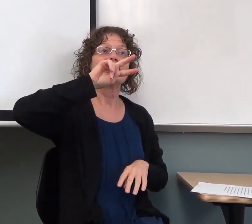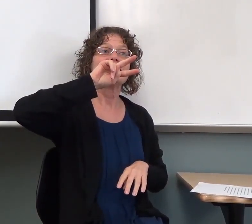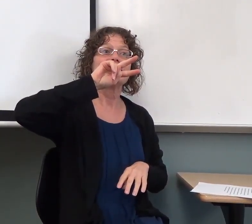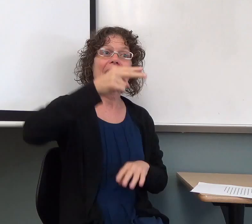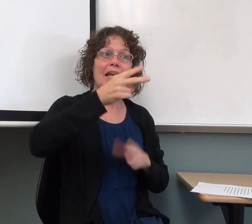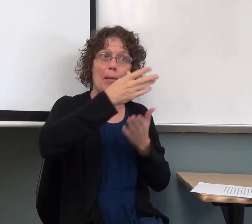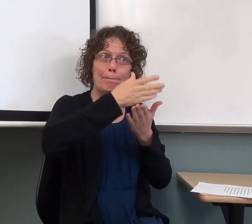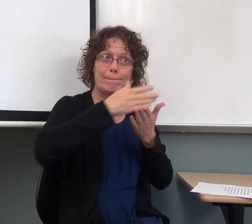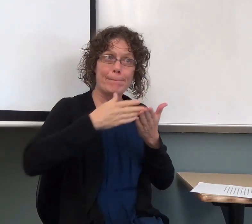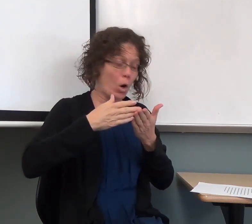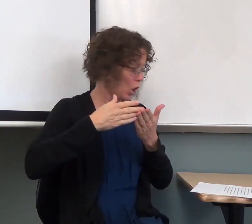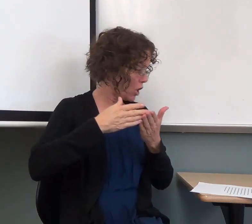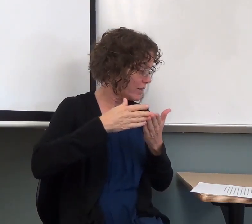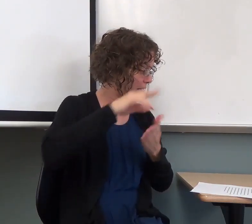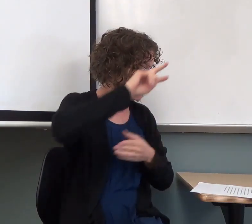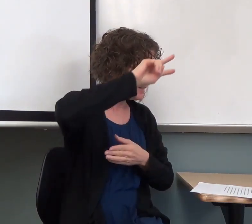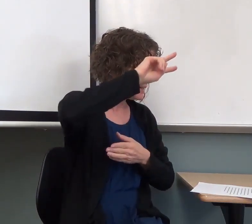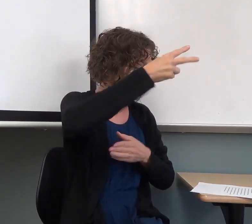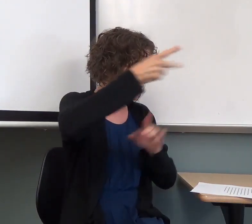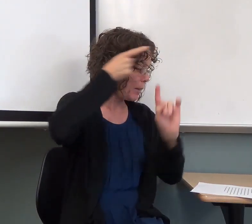assignment that is presented on this piece of paper.